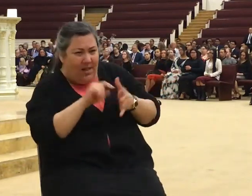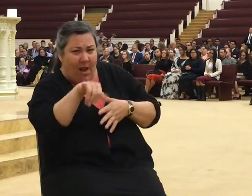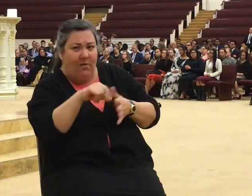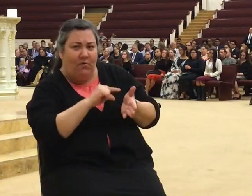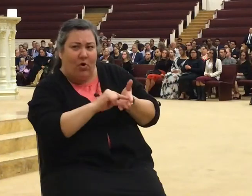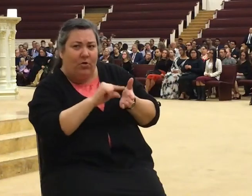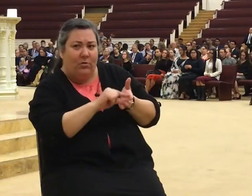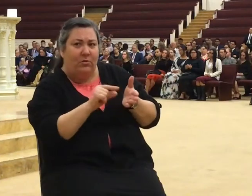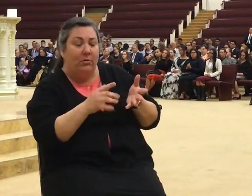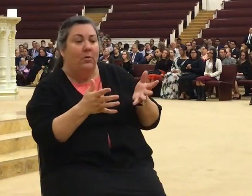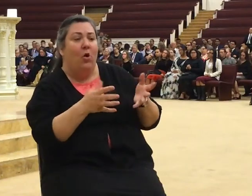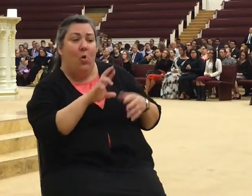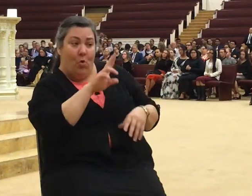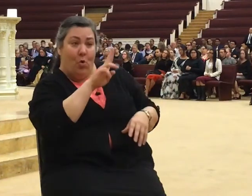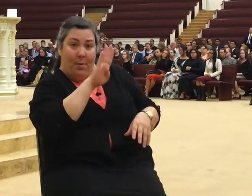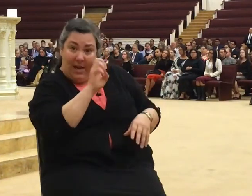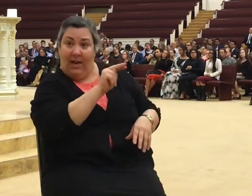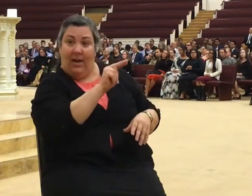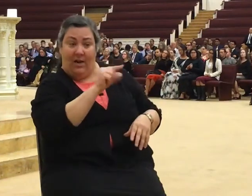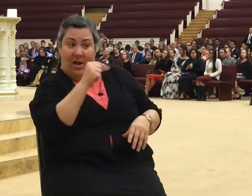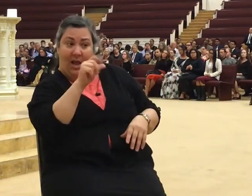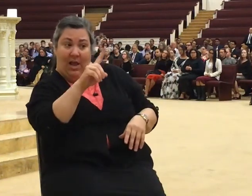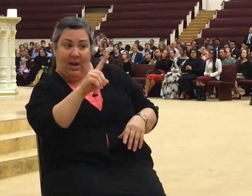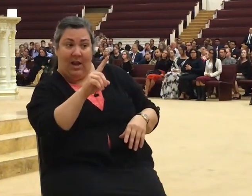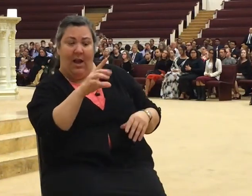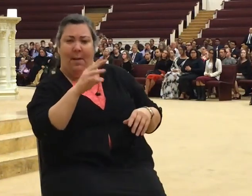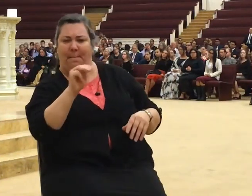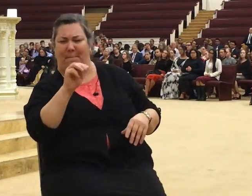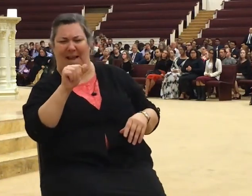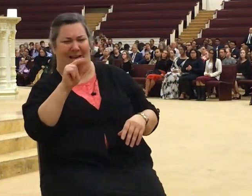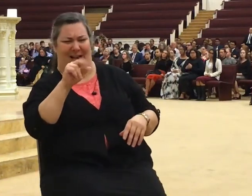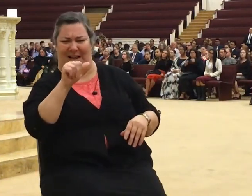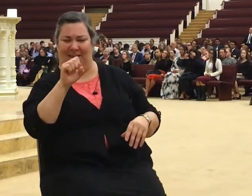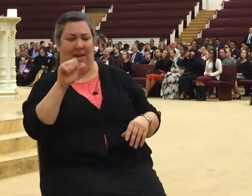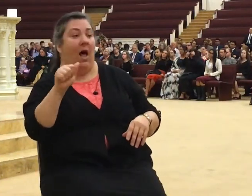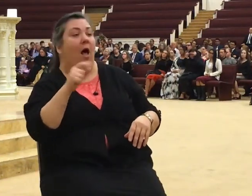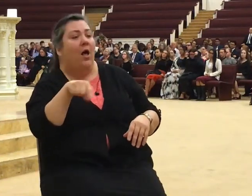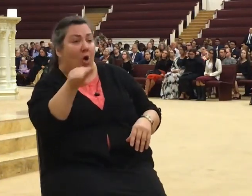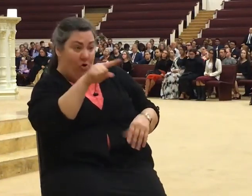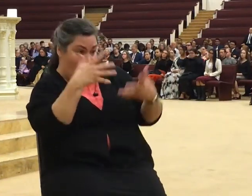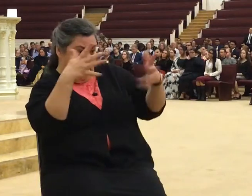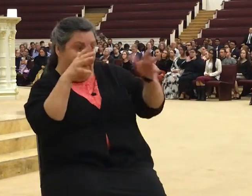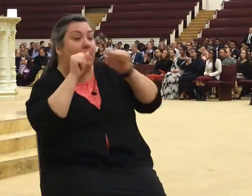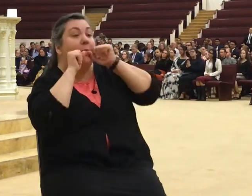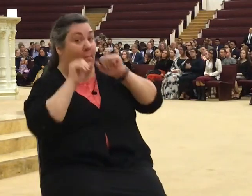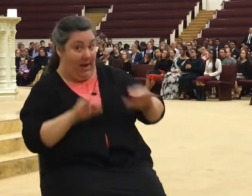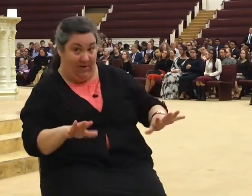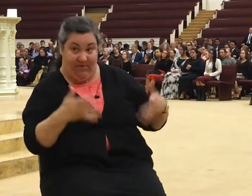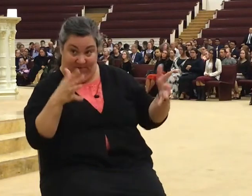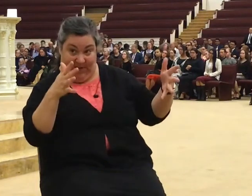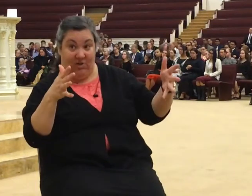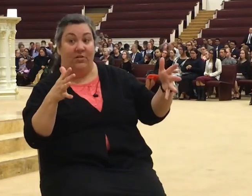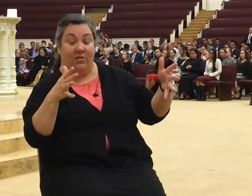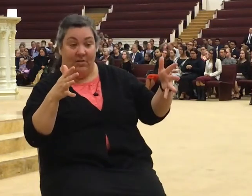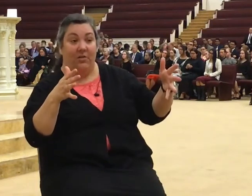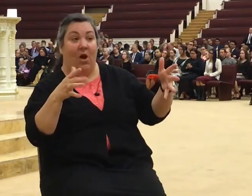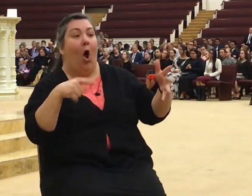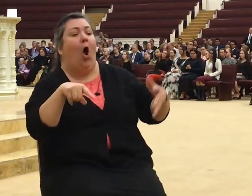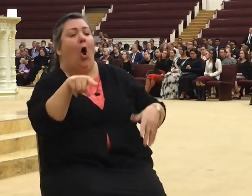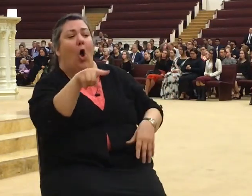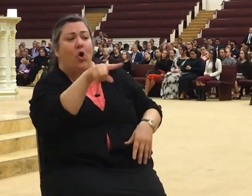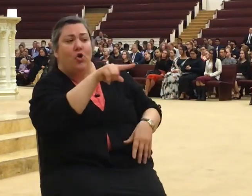before. Reuben and Gad and half Manasseh, you have been blessed. And